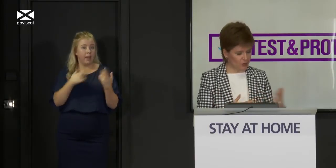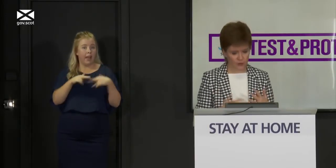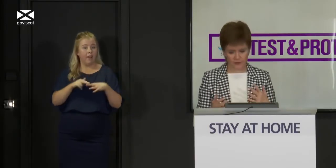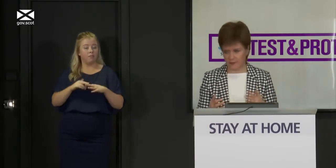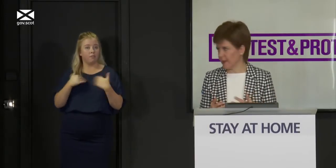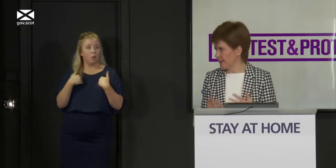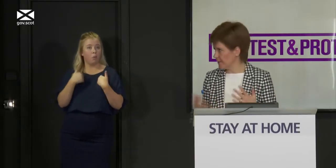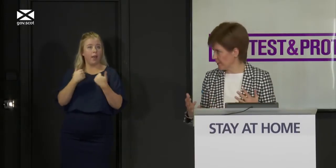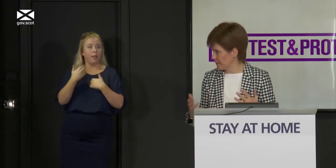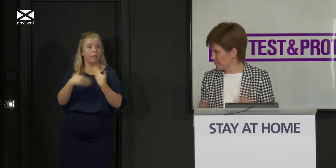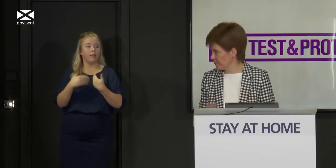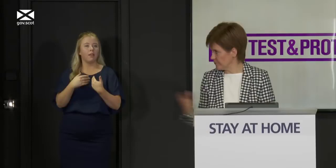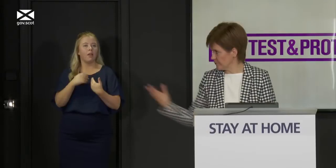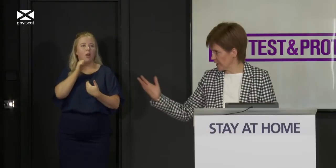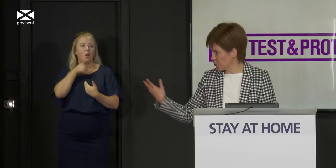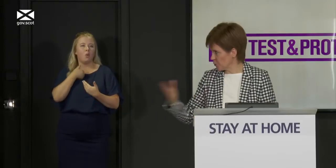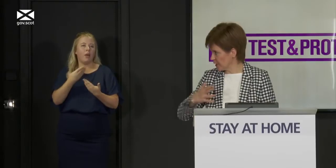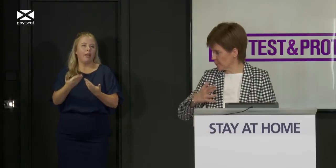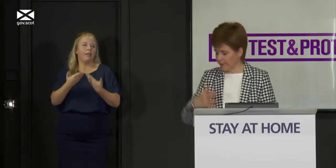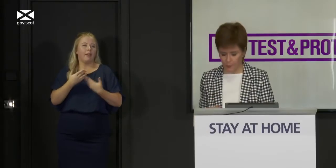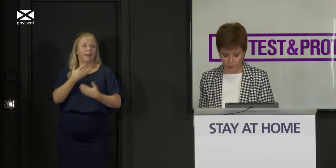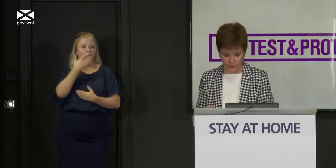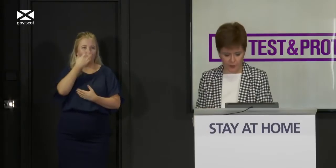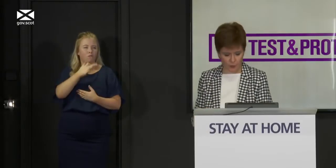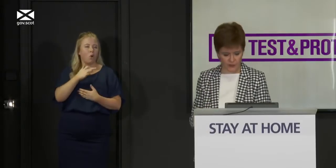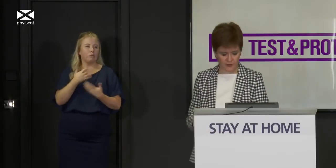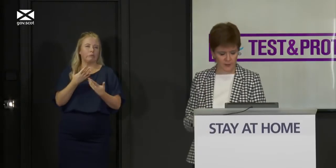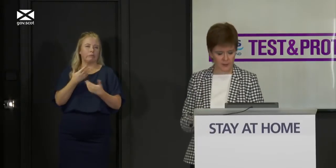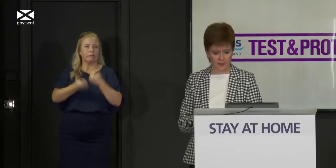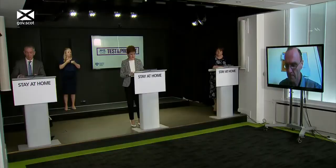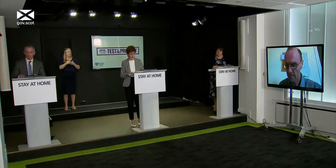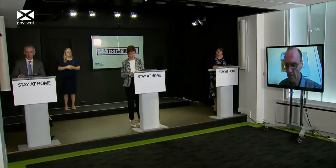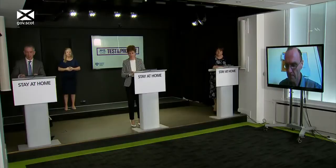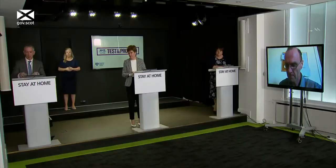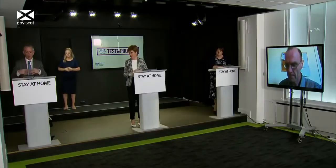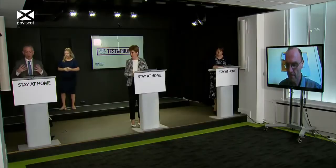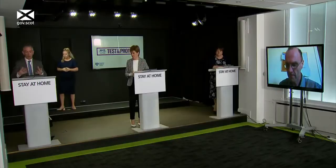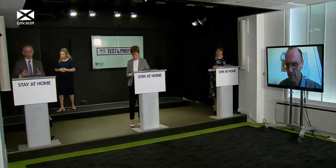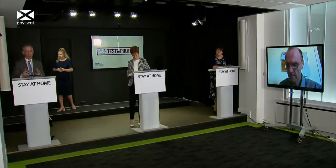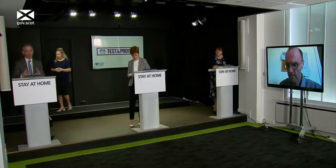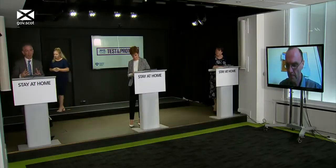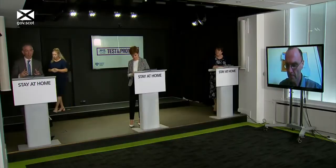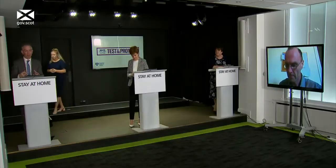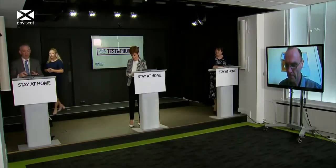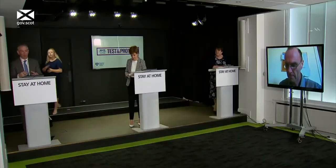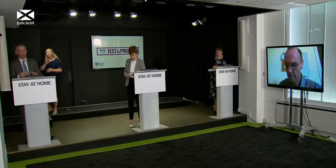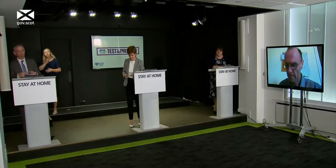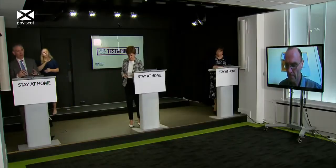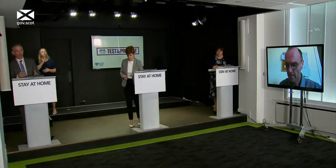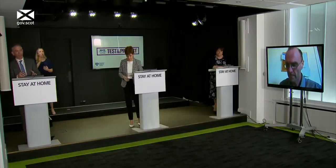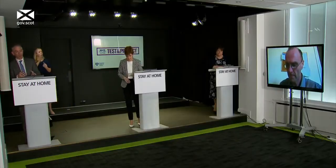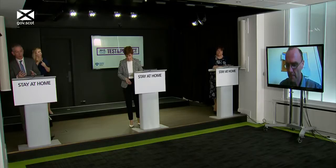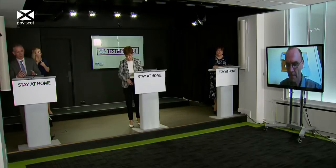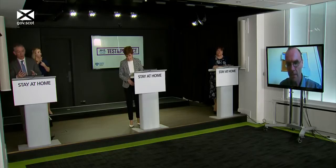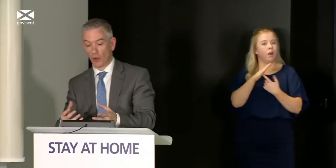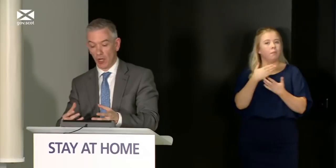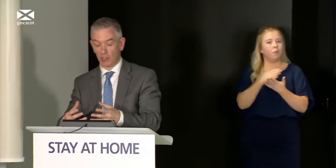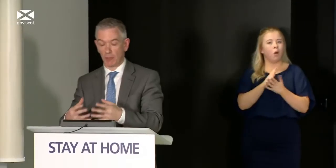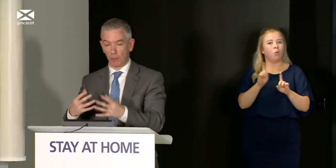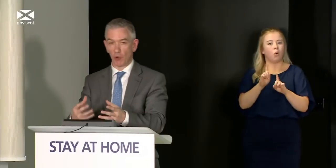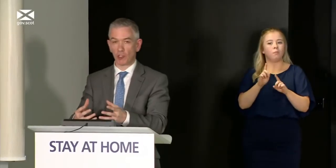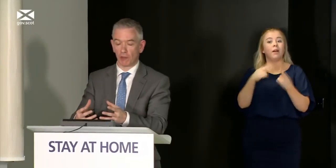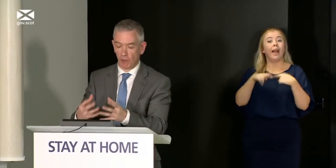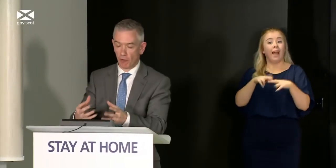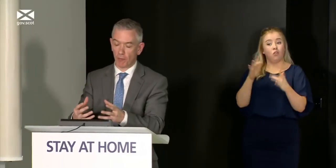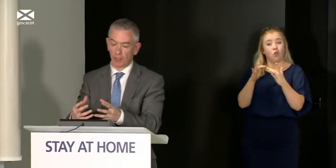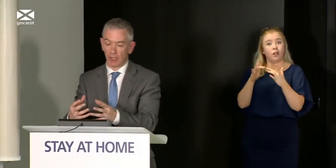assurance. think, Gregor, do you want to complete that point before I come on to the latter Yeah, I think there's a really important principle in here. If you've been in contact with someone who